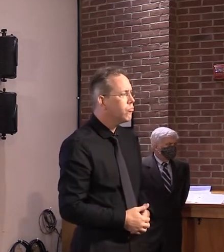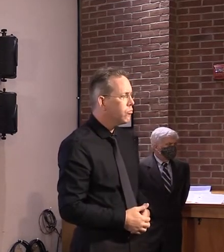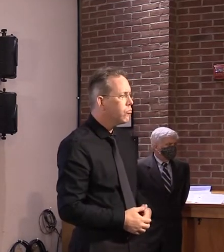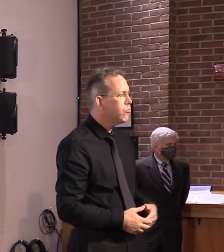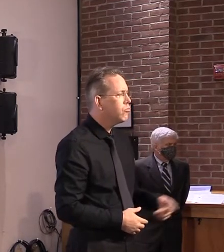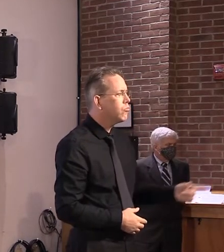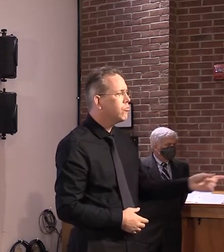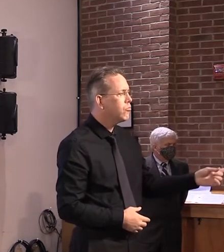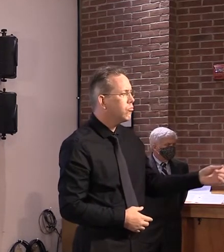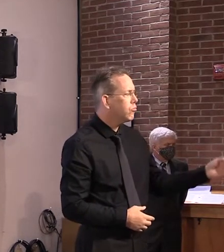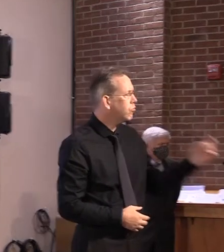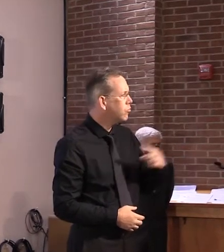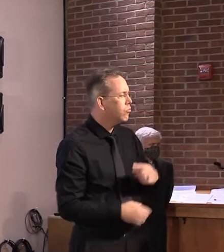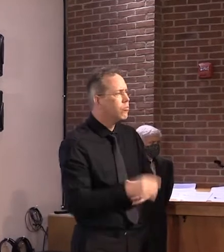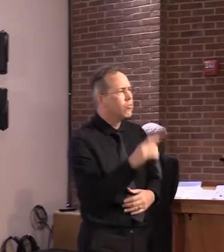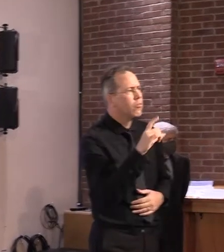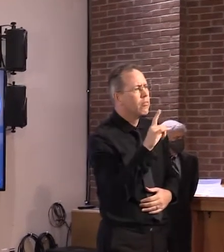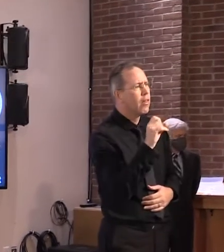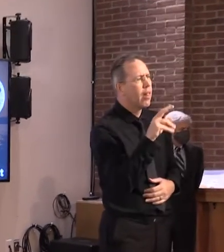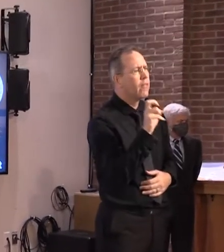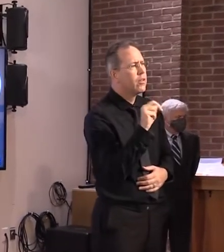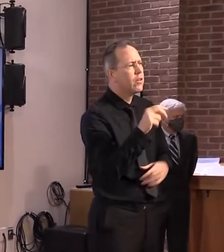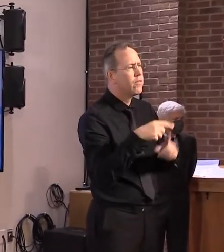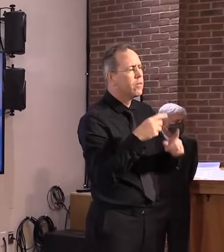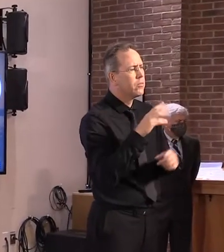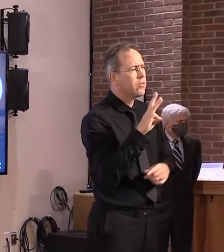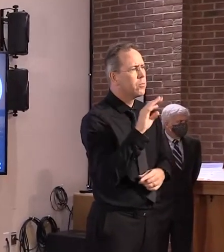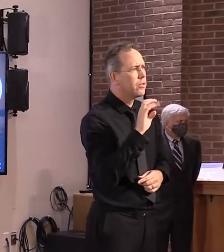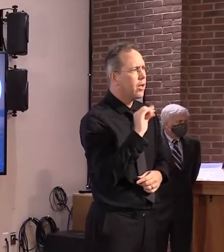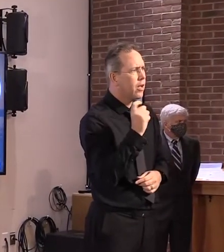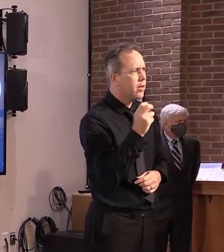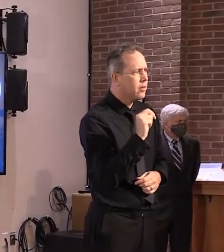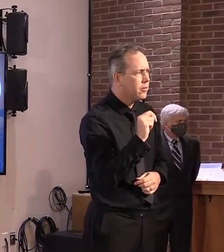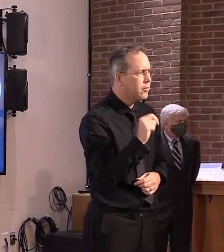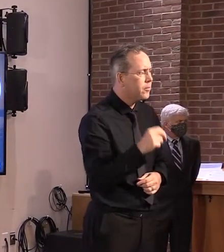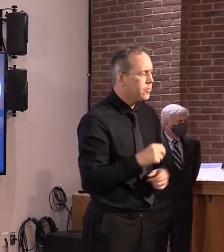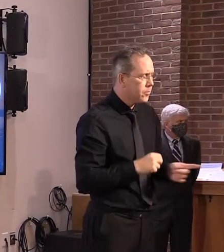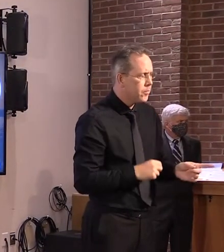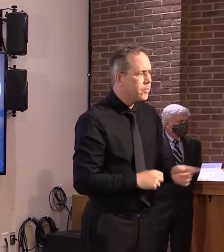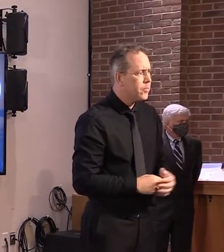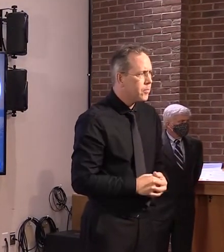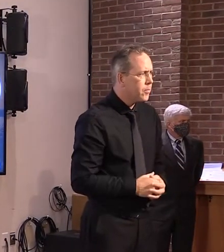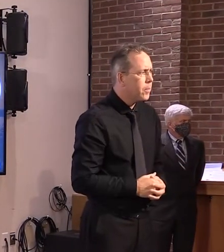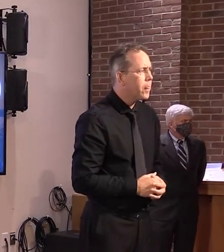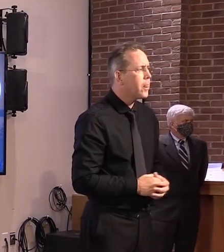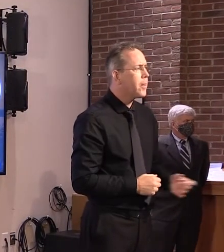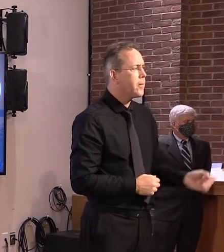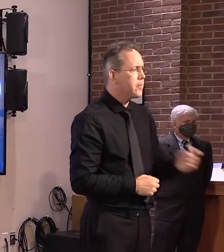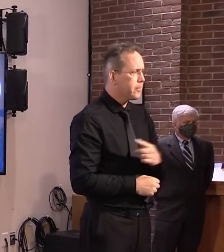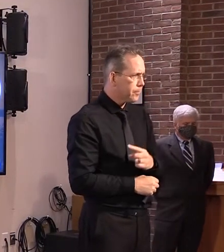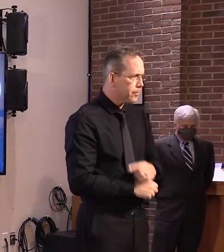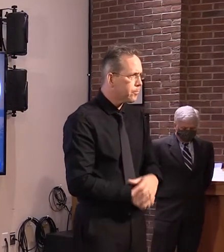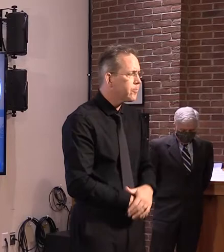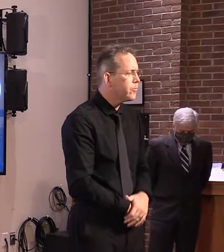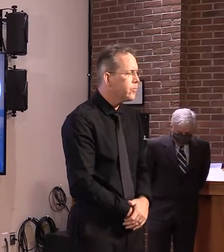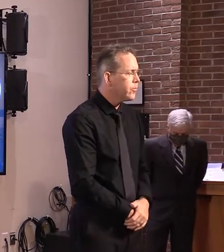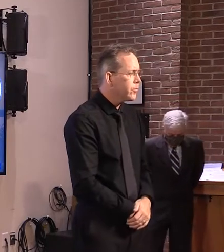All right, thank you, Governor. So, as you mentioned, the legislature on Friday passed